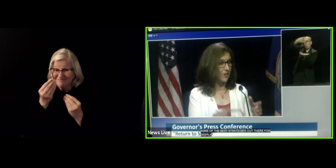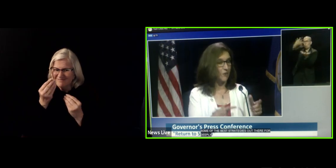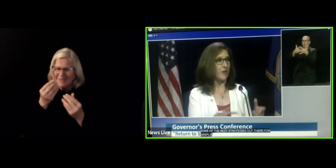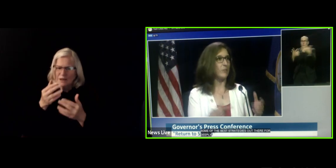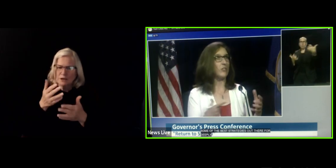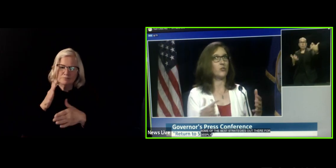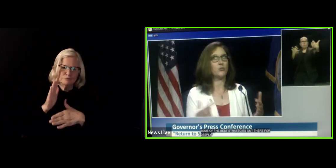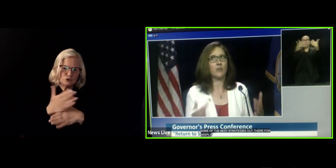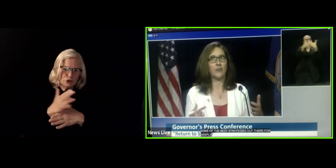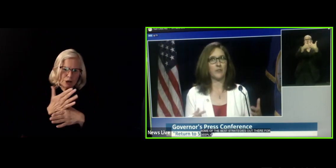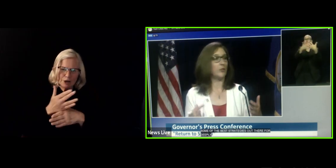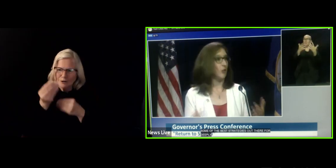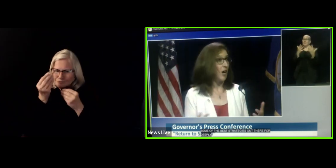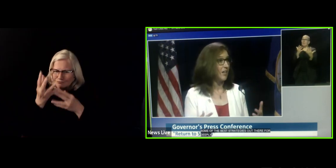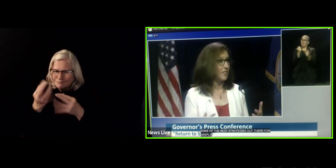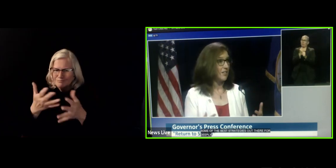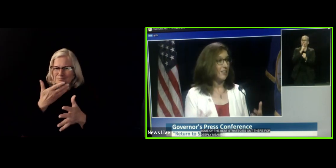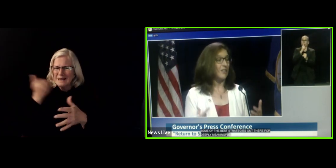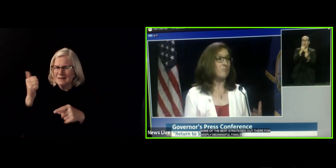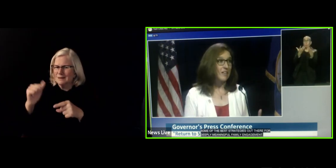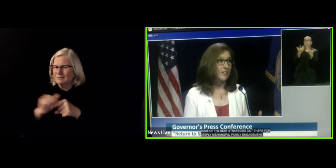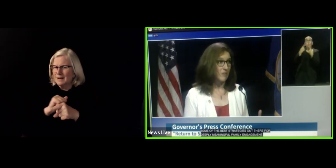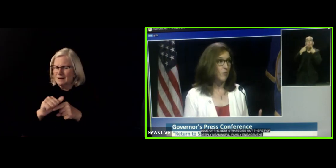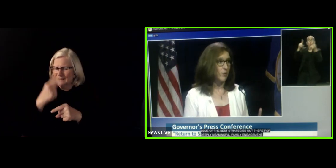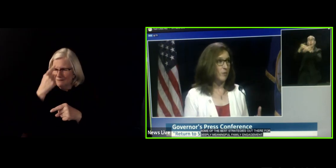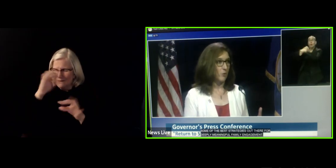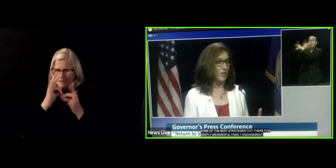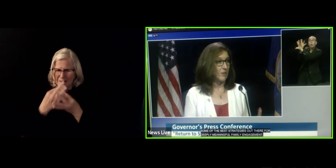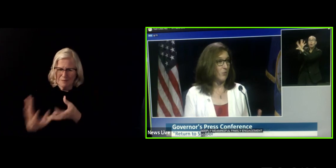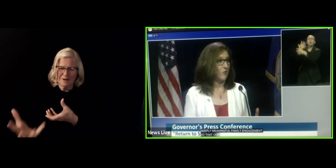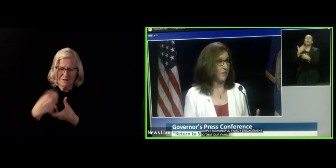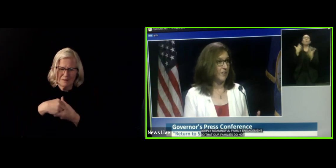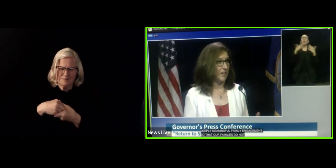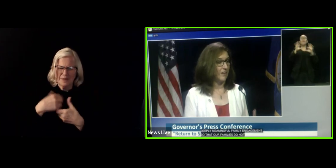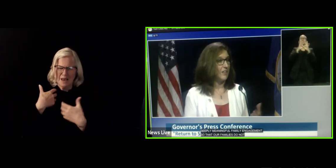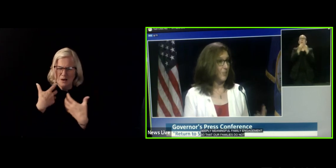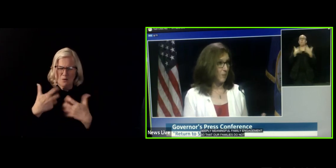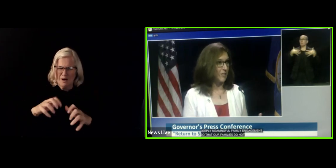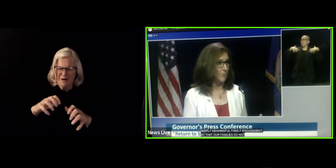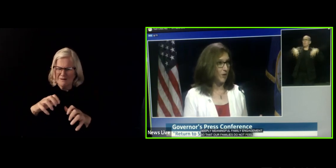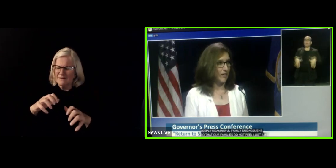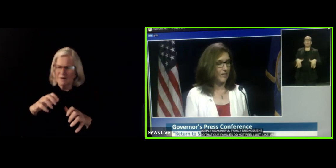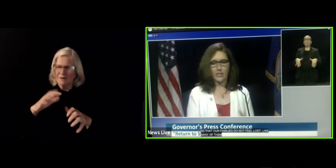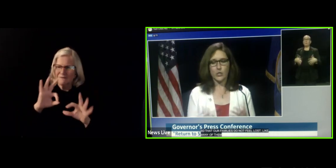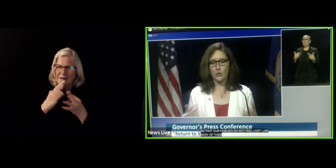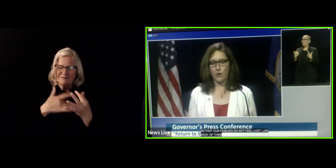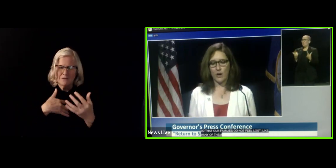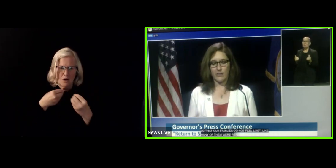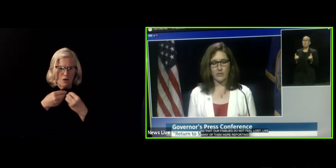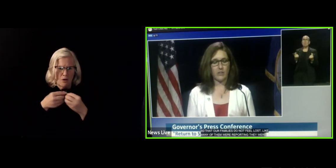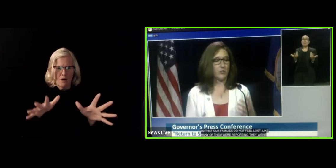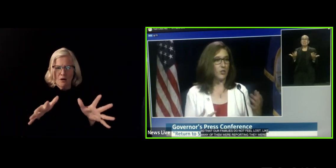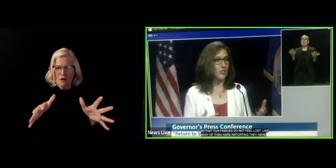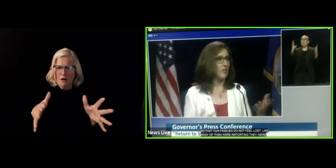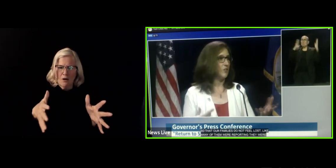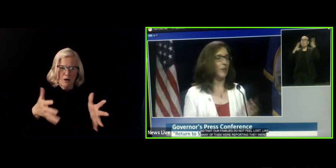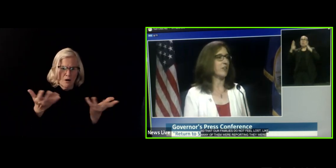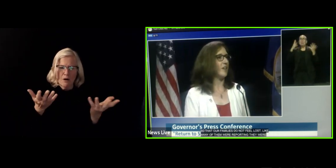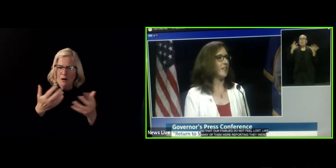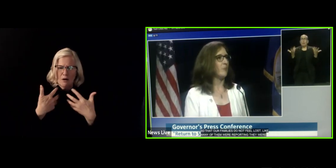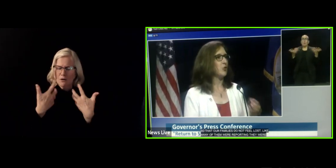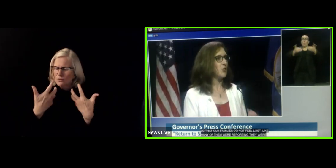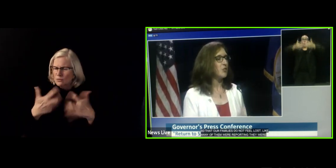our families do not feel lost, like many of them were reporting they were feeling this past spring. So